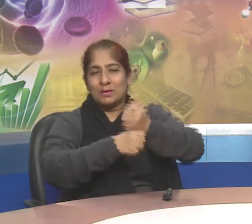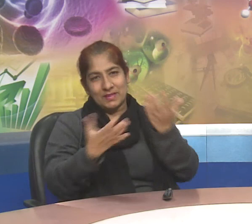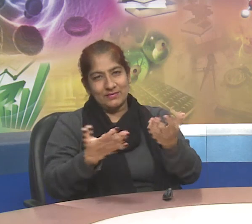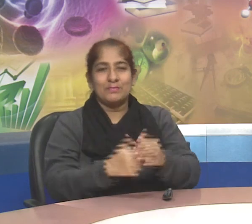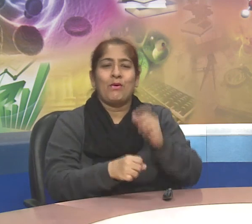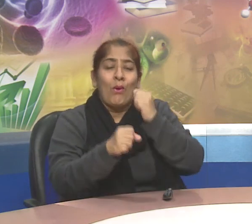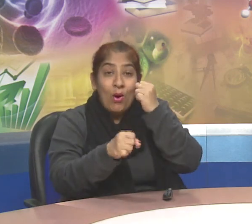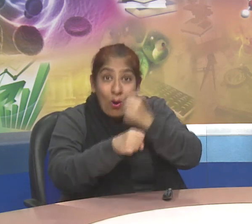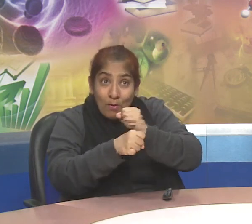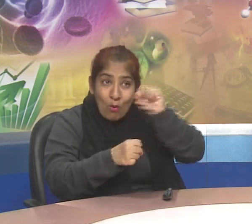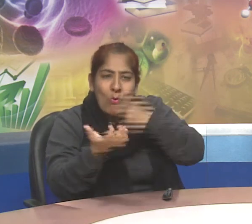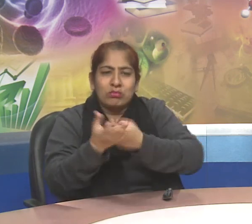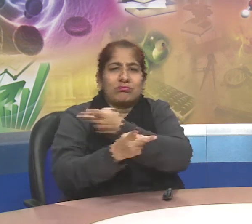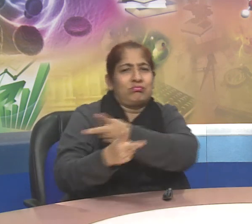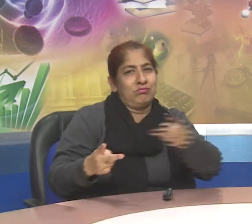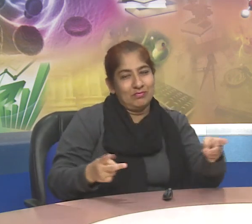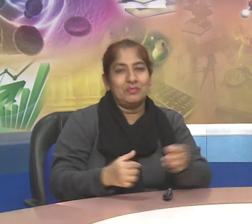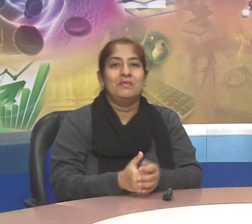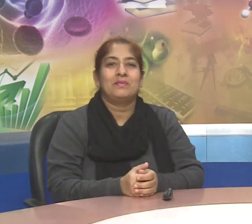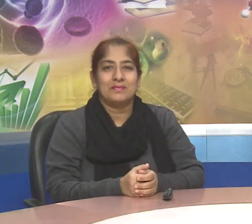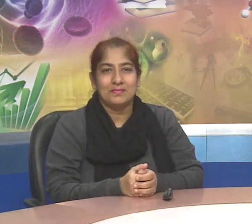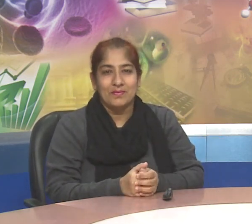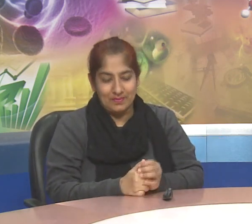Government. We all are know the government.